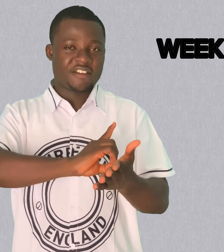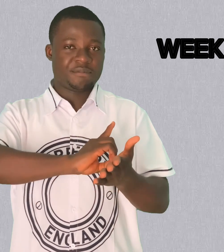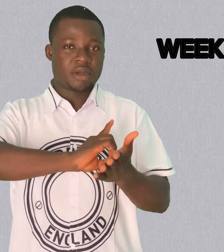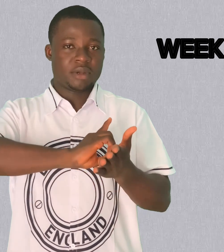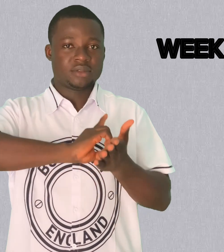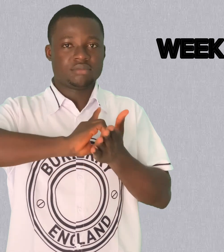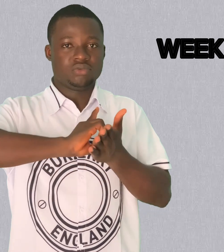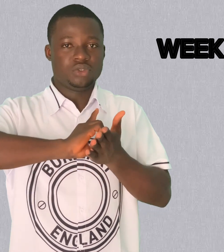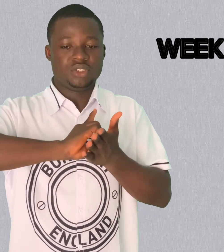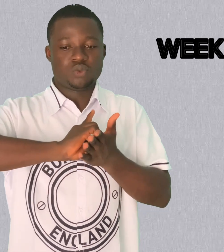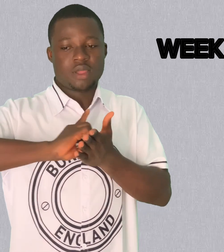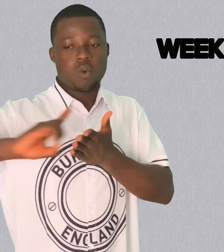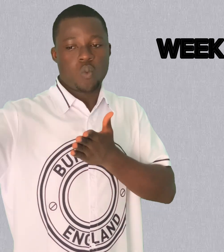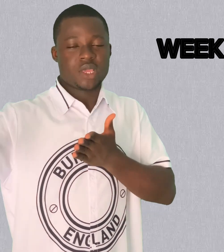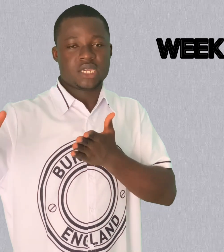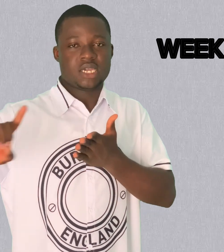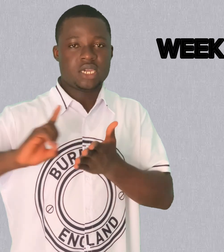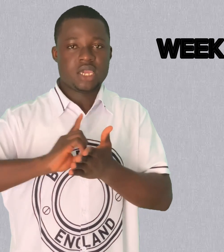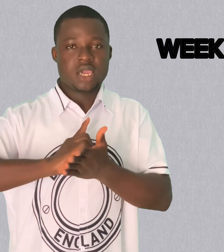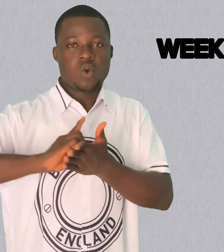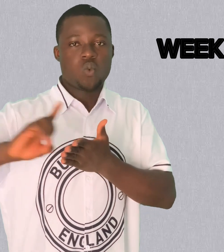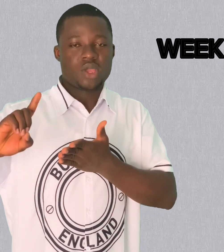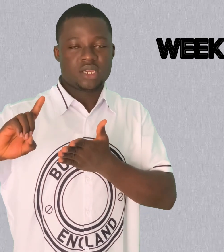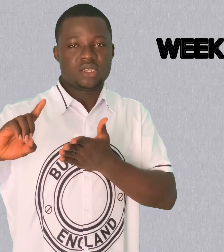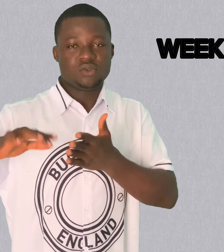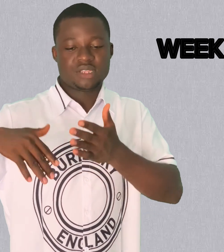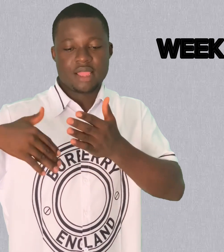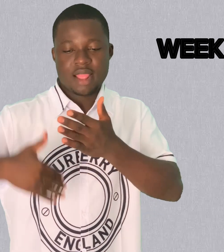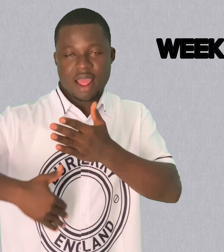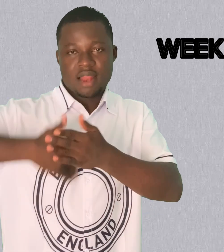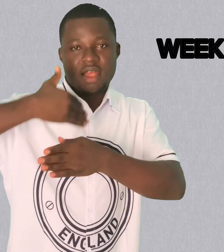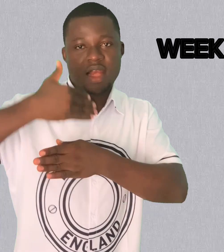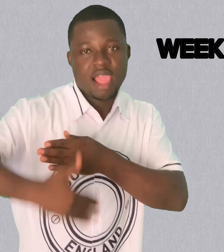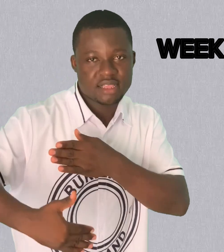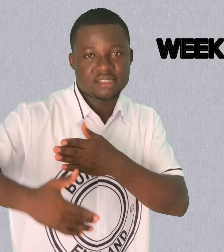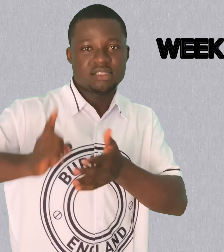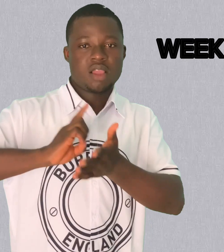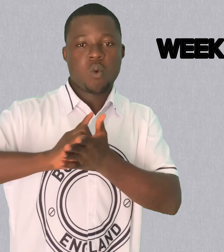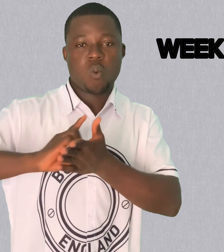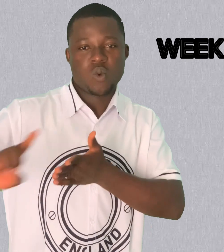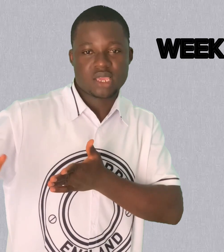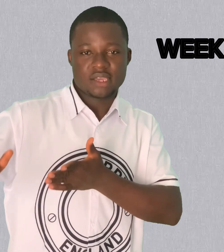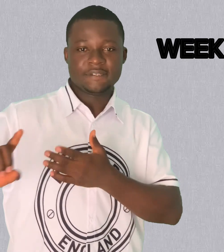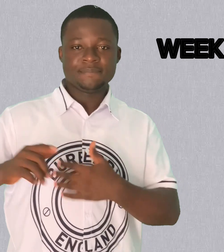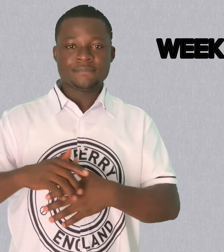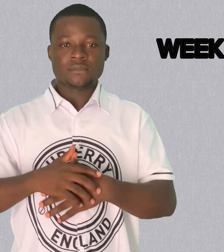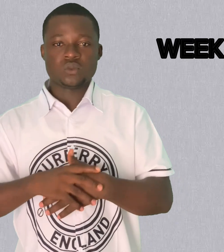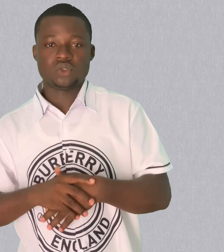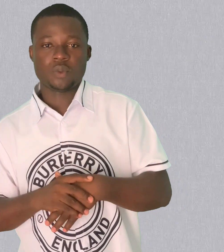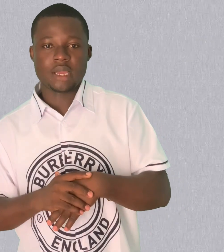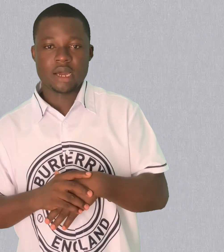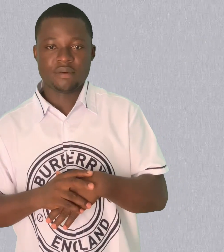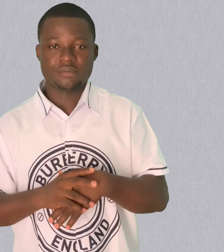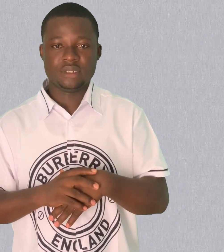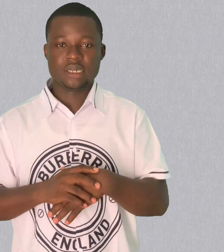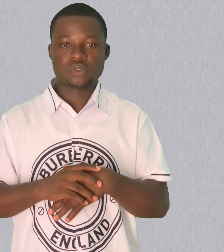palm and do it this way. Week. Week. You say next week. So we have the next